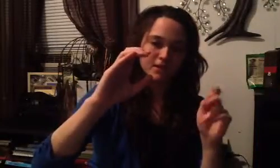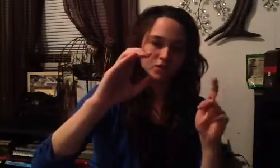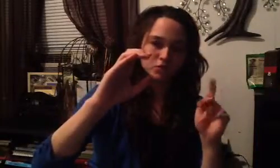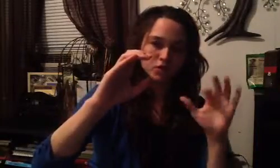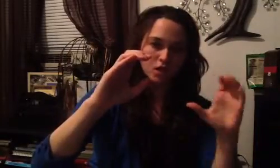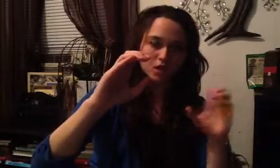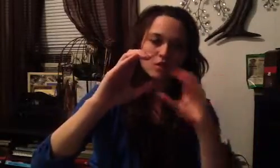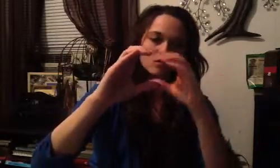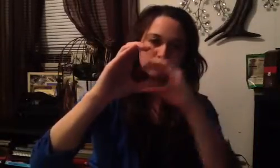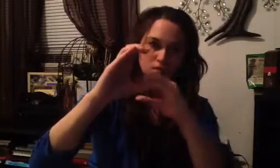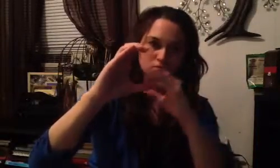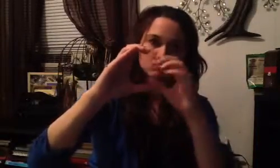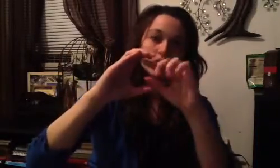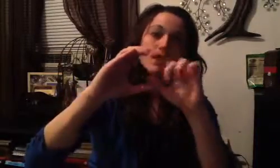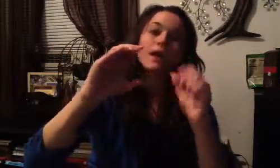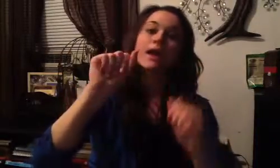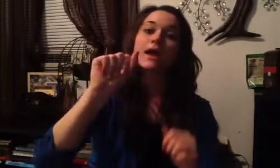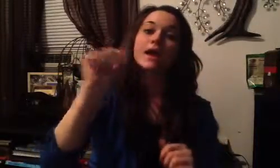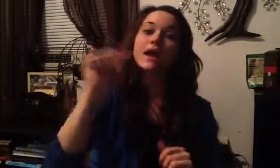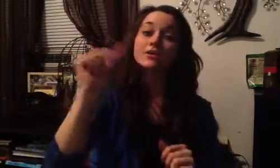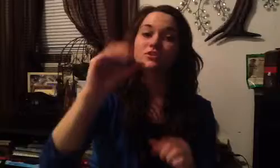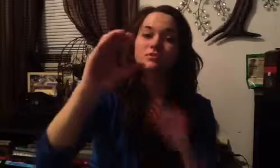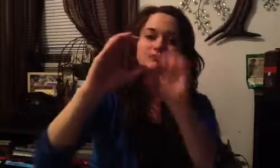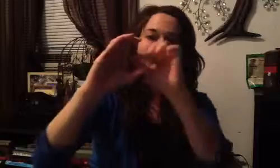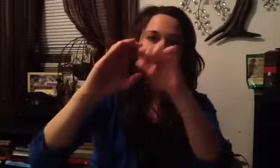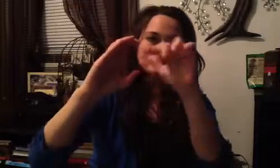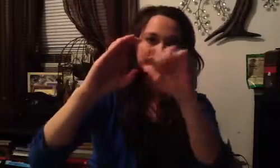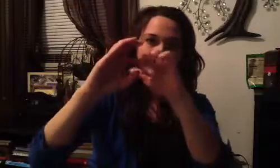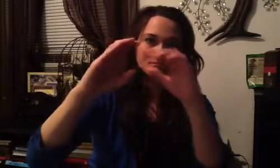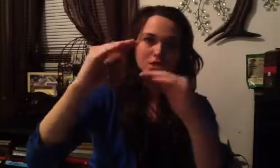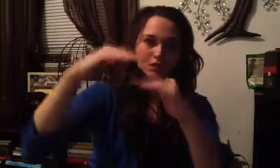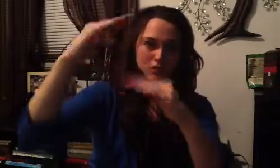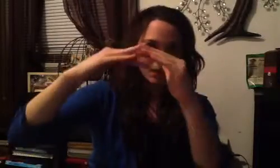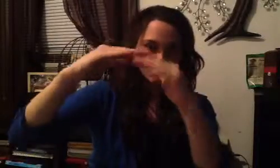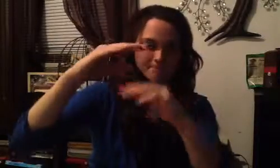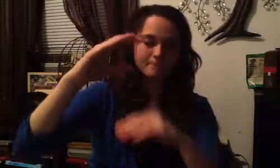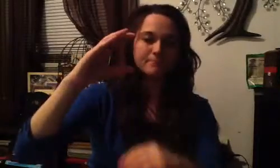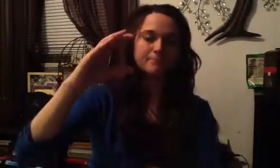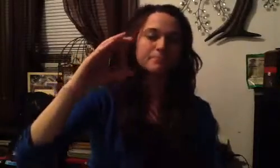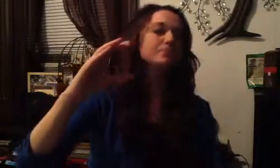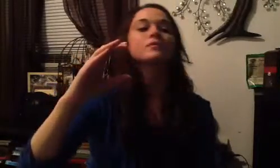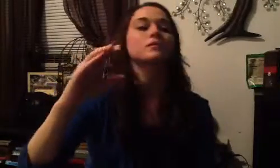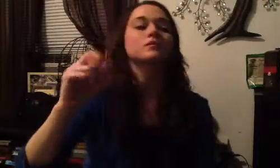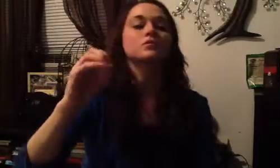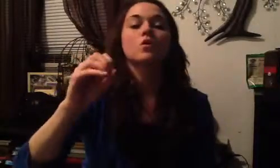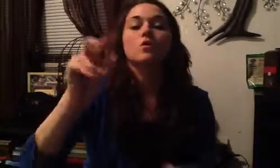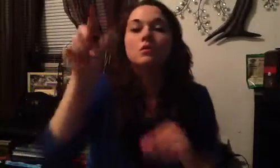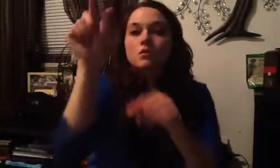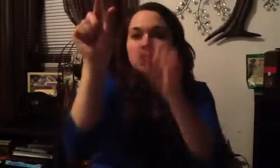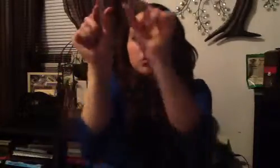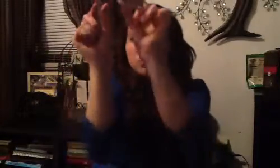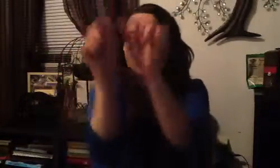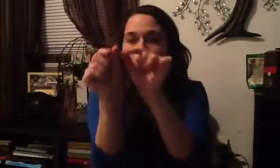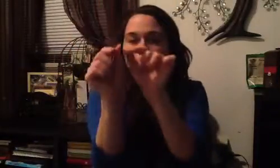these vessels. I'm making 2 from here and 2 from here. These are now